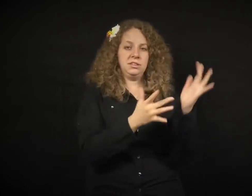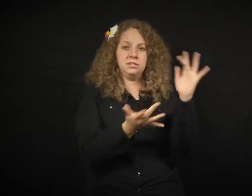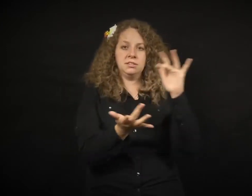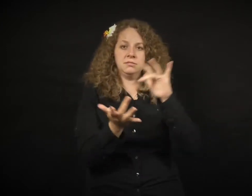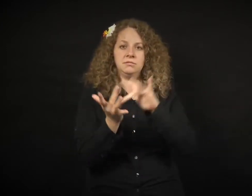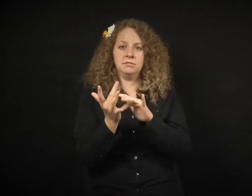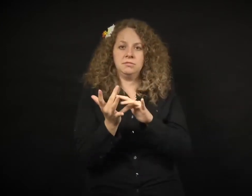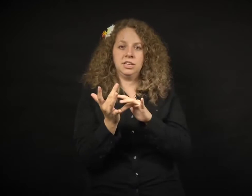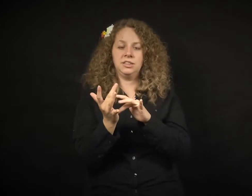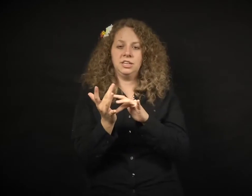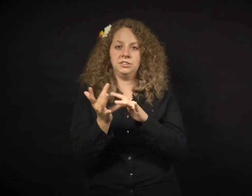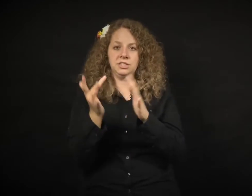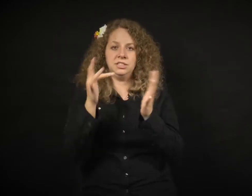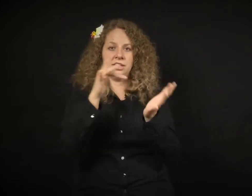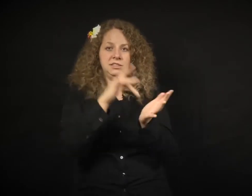Jesus, like the nails in his hands.